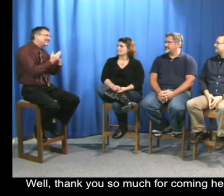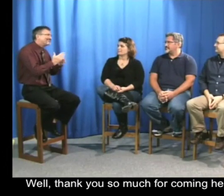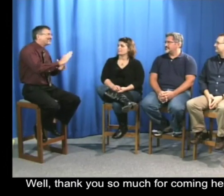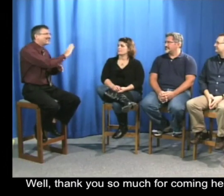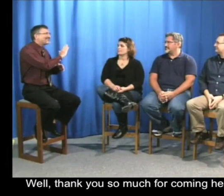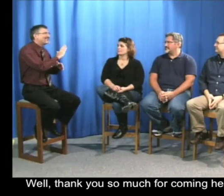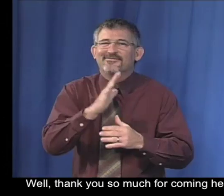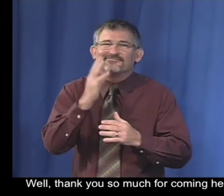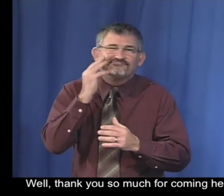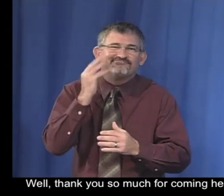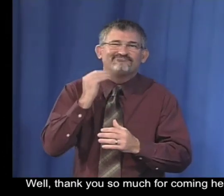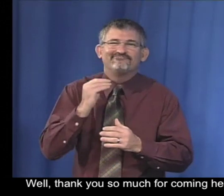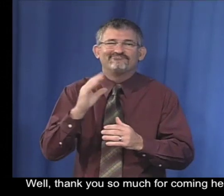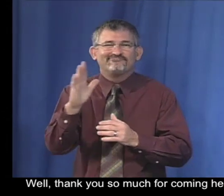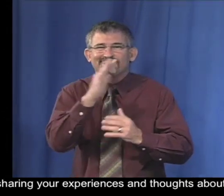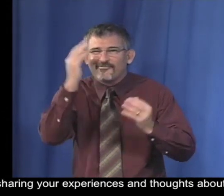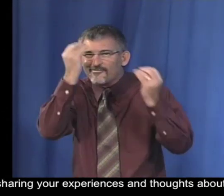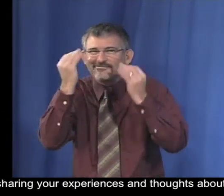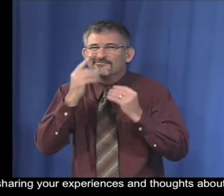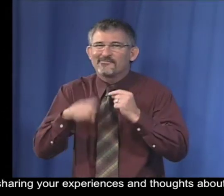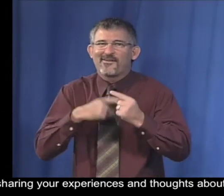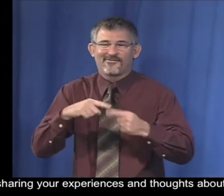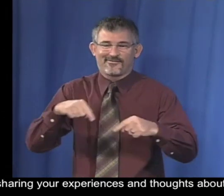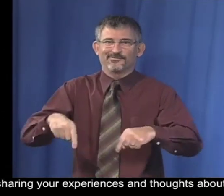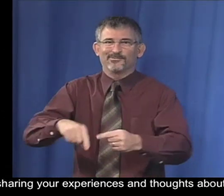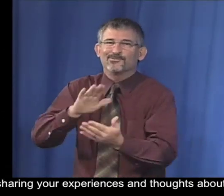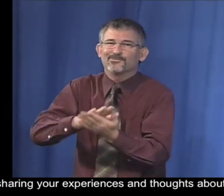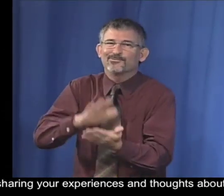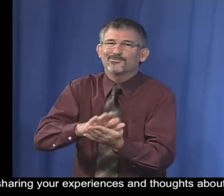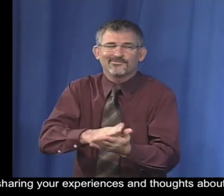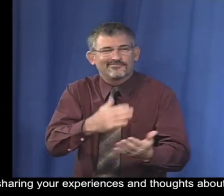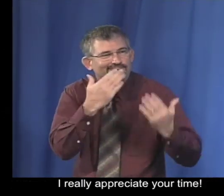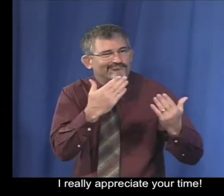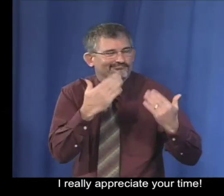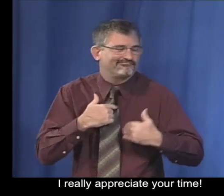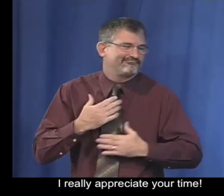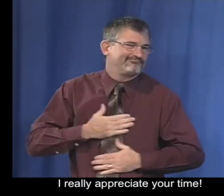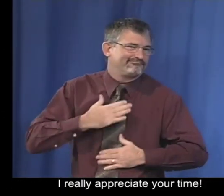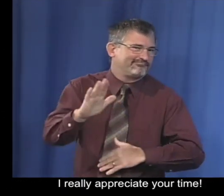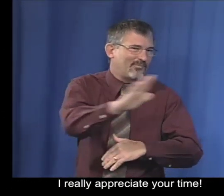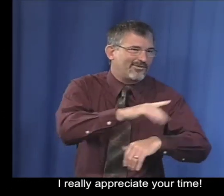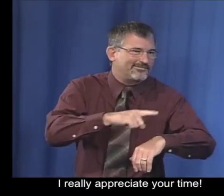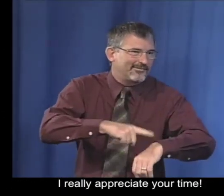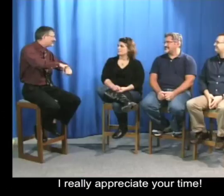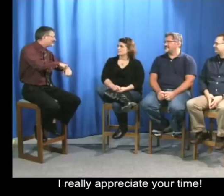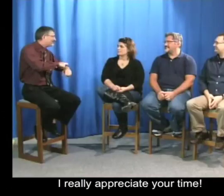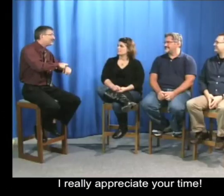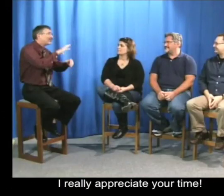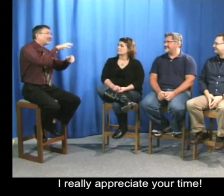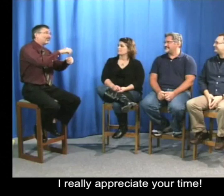for coming here and sharing your experiences and your thoughts about this school. I really appreciate your time.